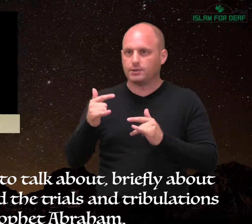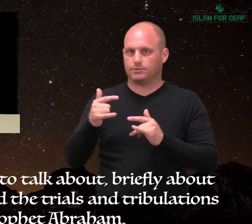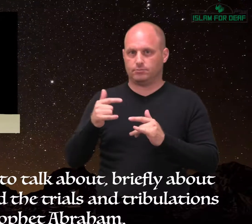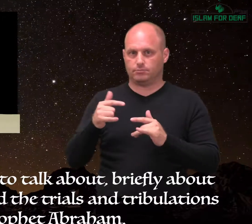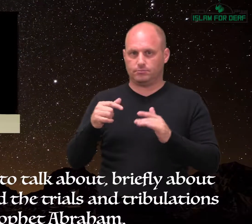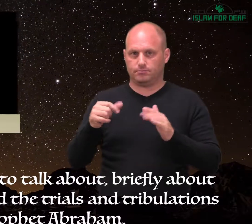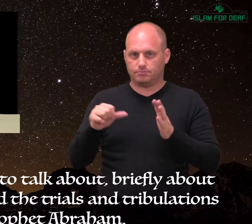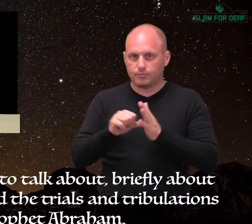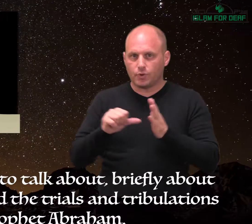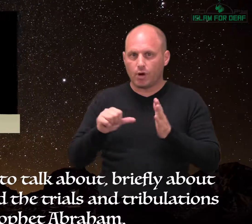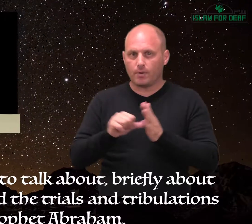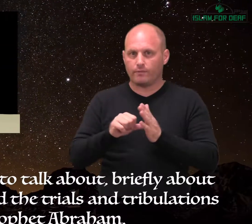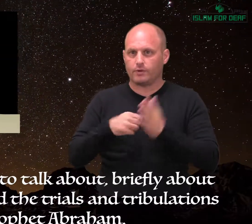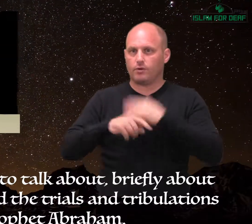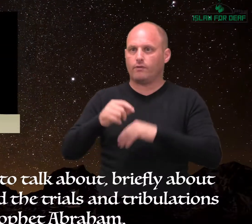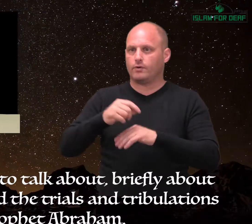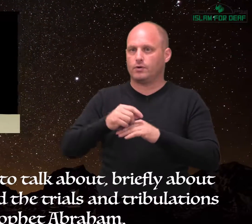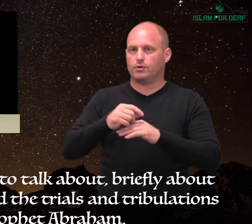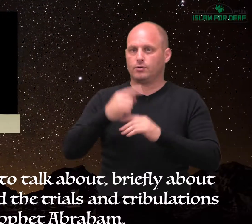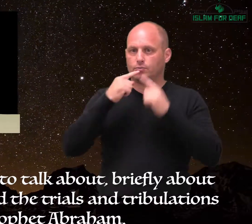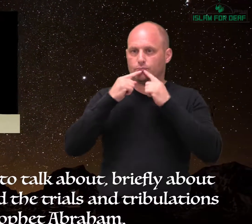of the Prophet